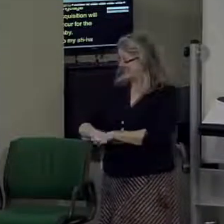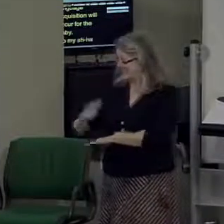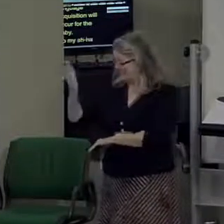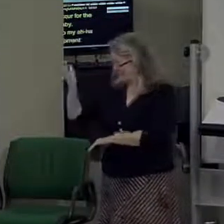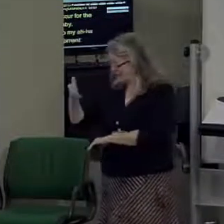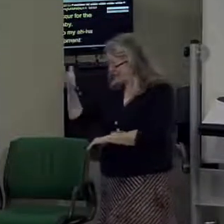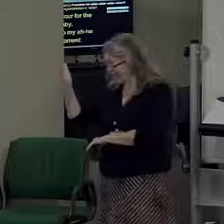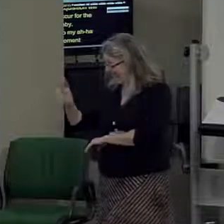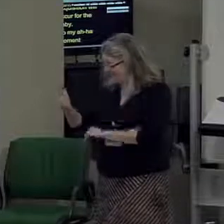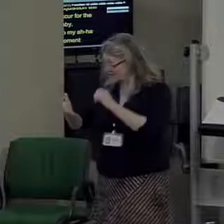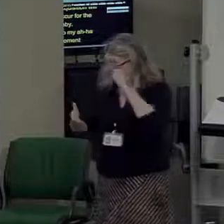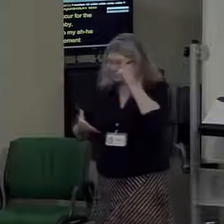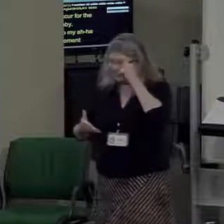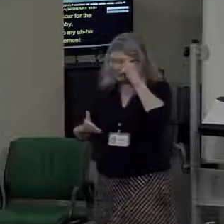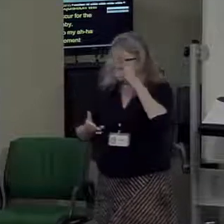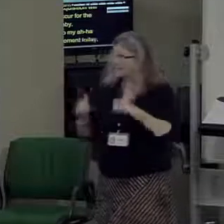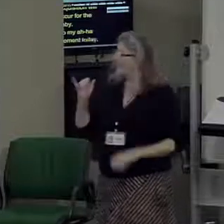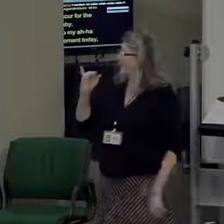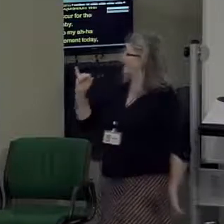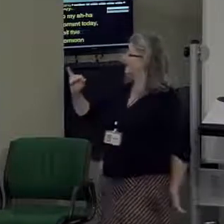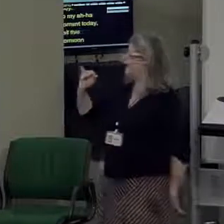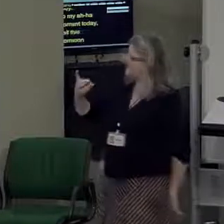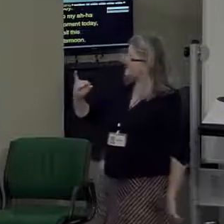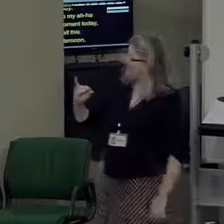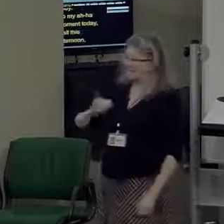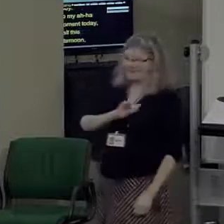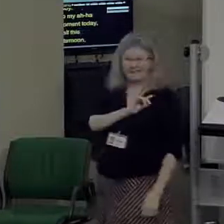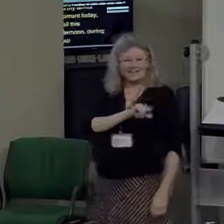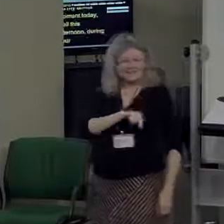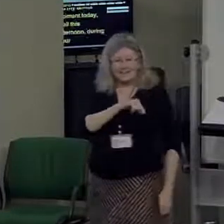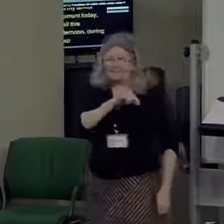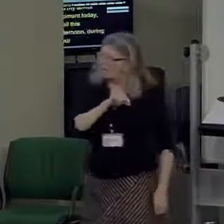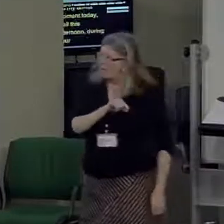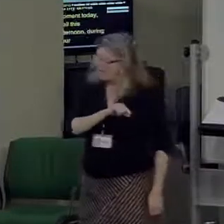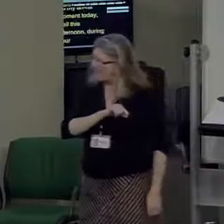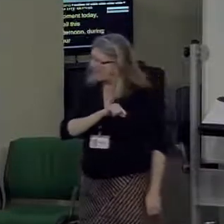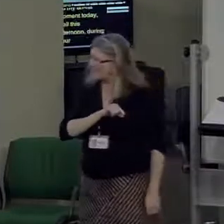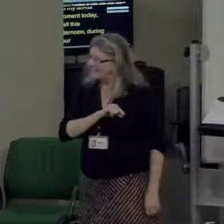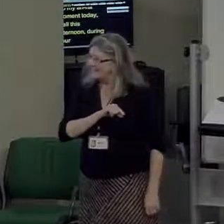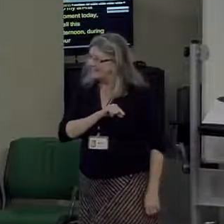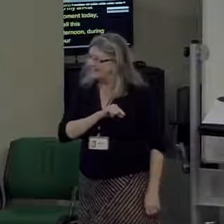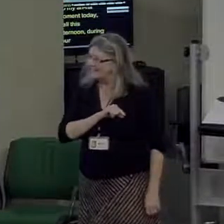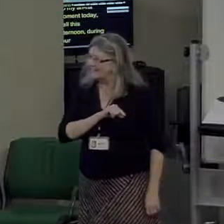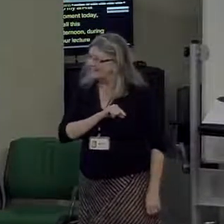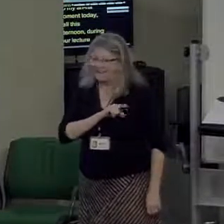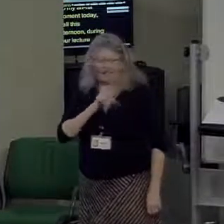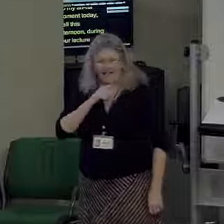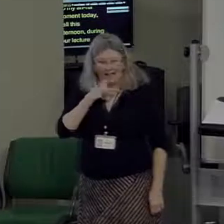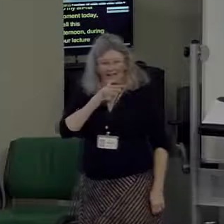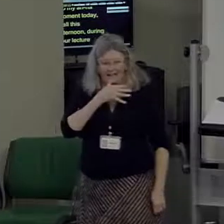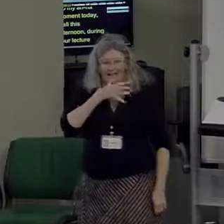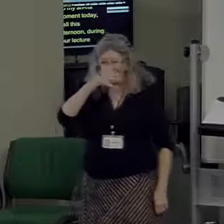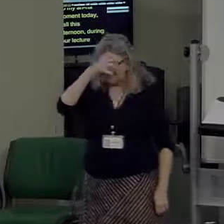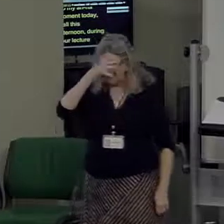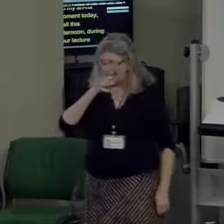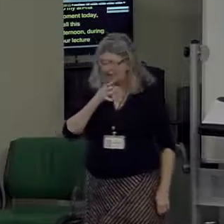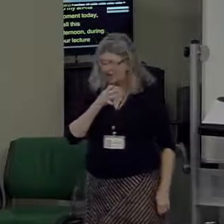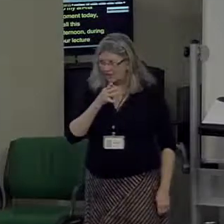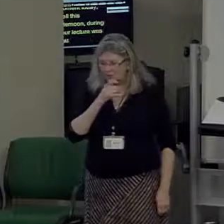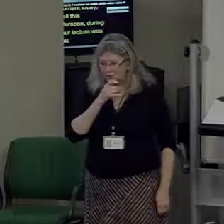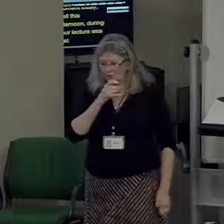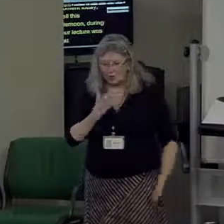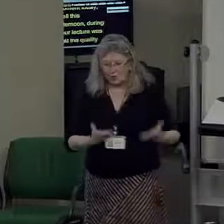today, well, this afternoon, during your lecture, was that the quality